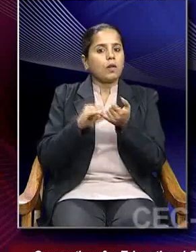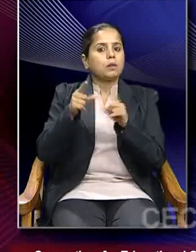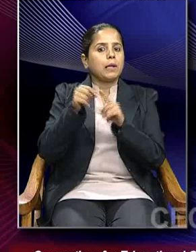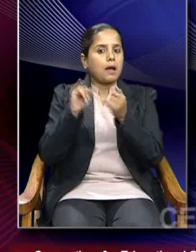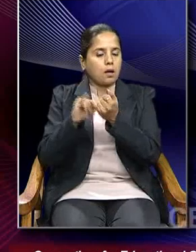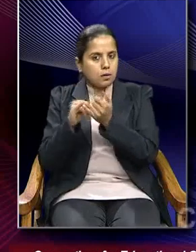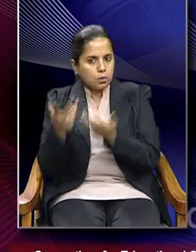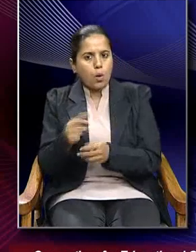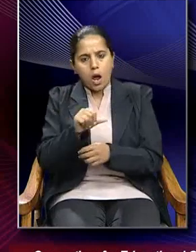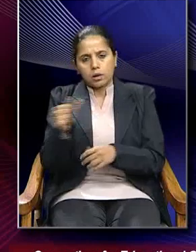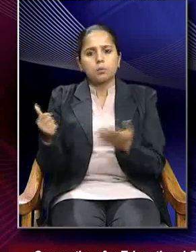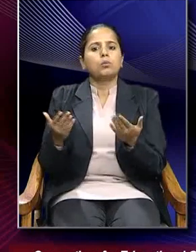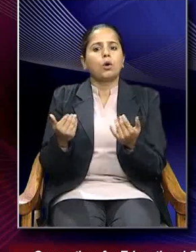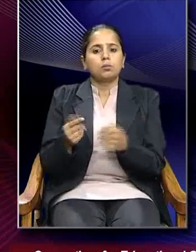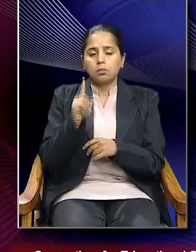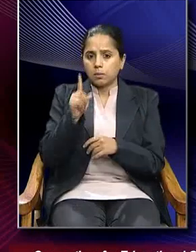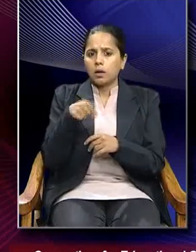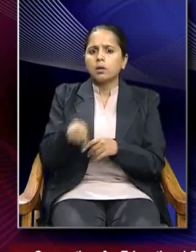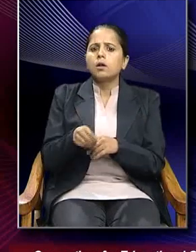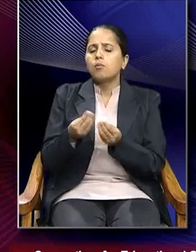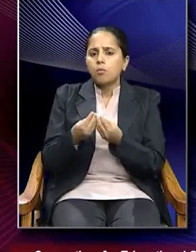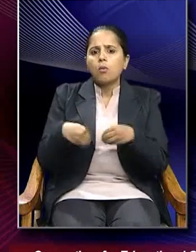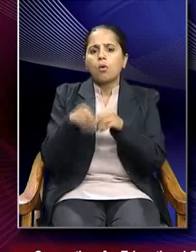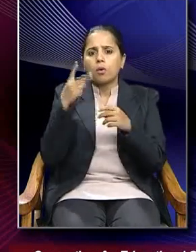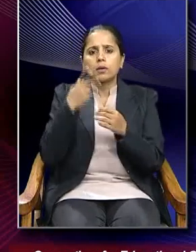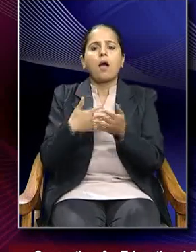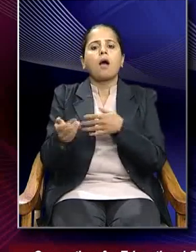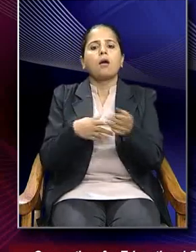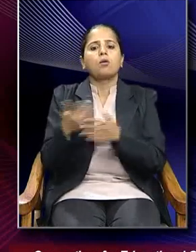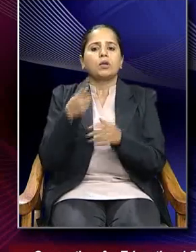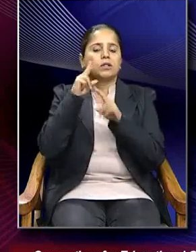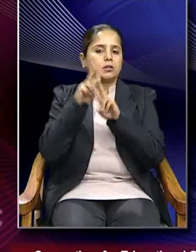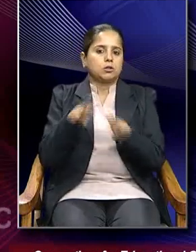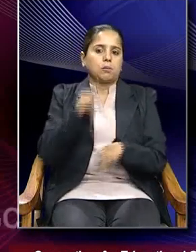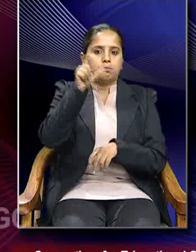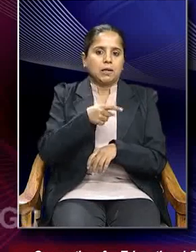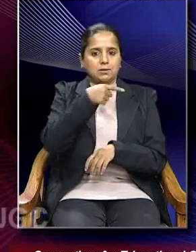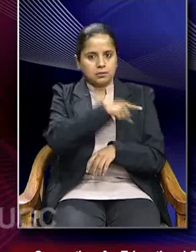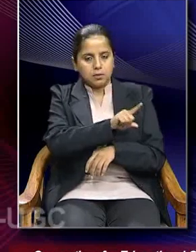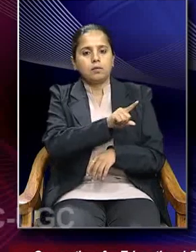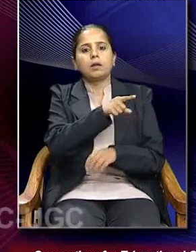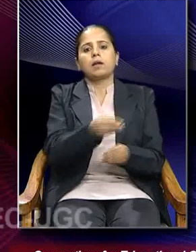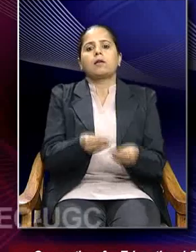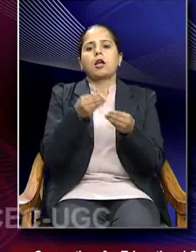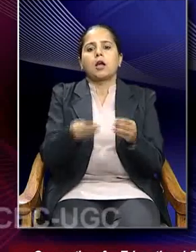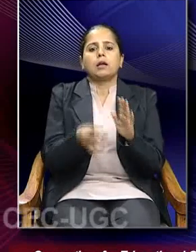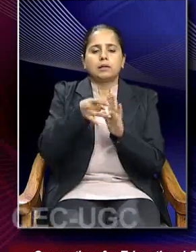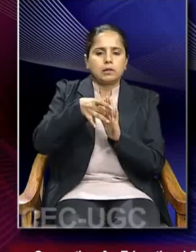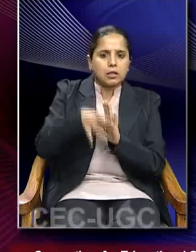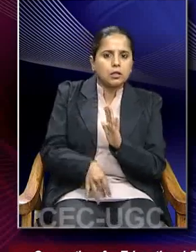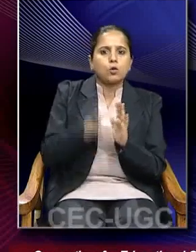SPSS and other, but it is more in the hands of the researcher to give a